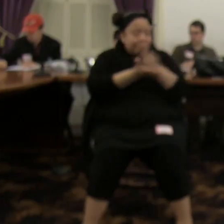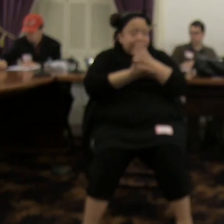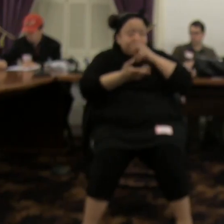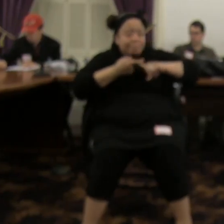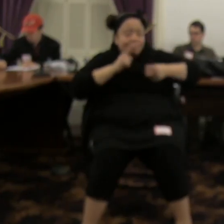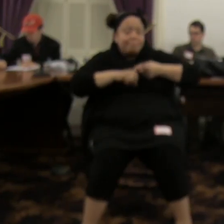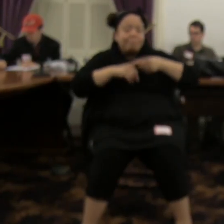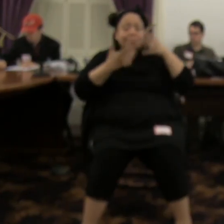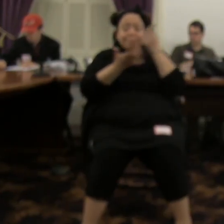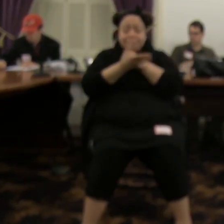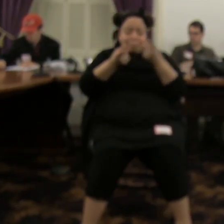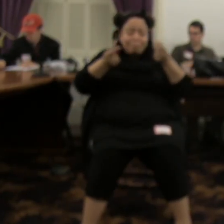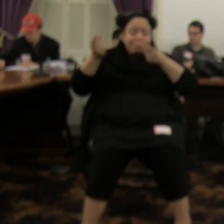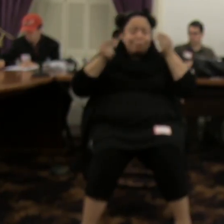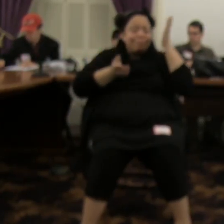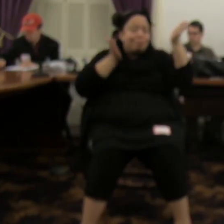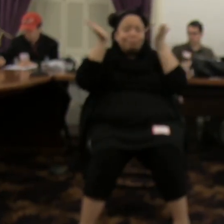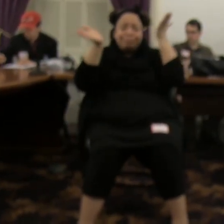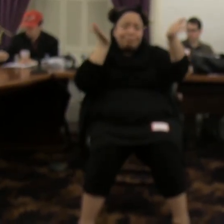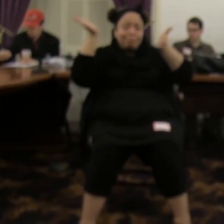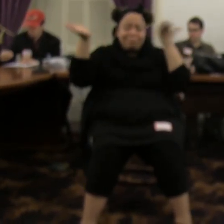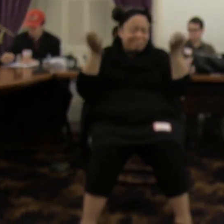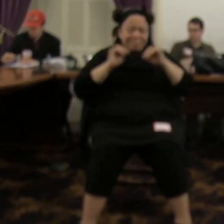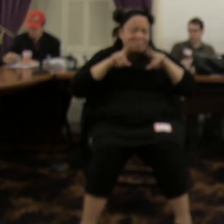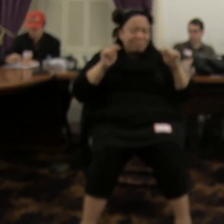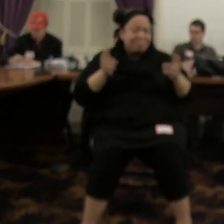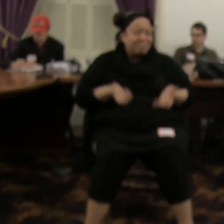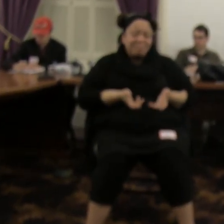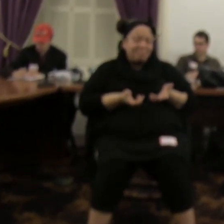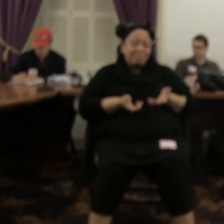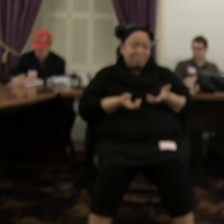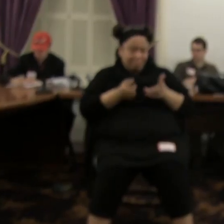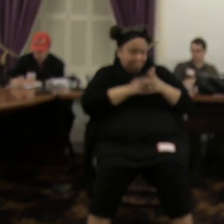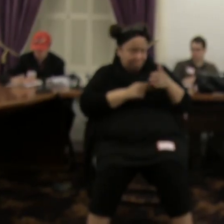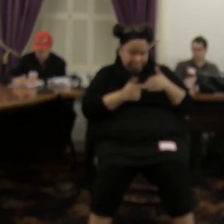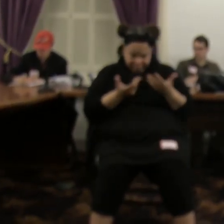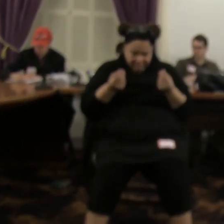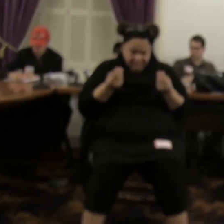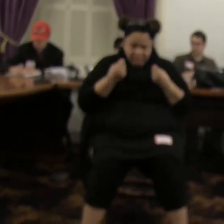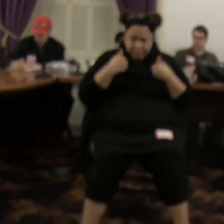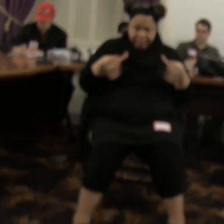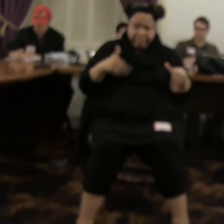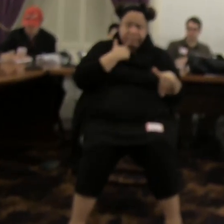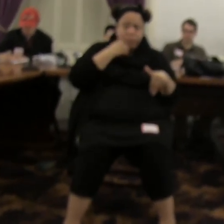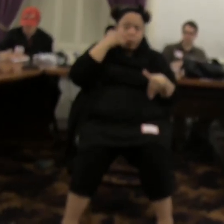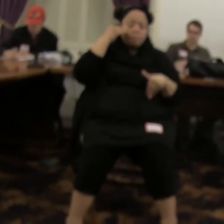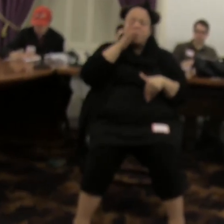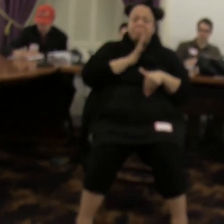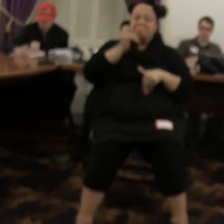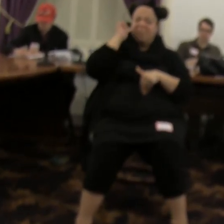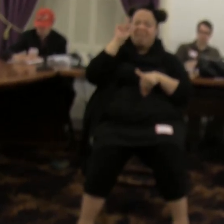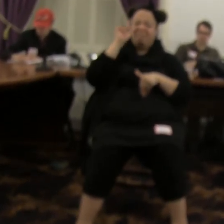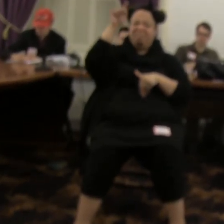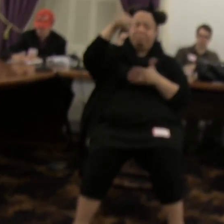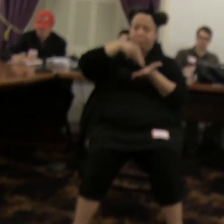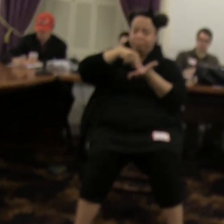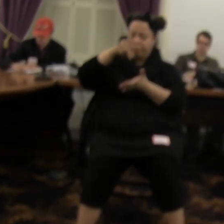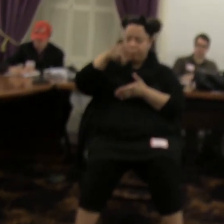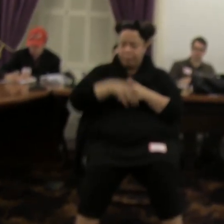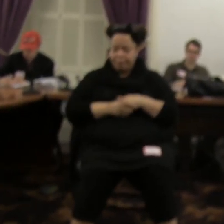people who live with disabilities in rural states have greater issues with social isolation. It's